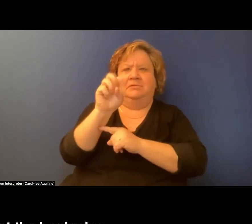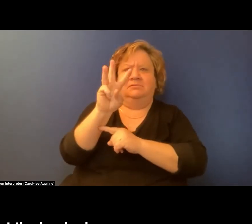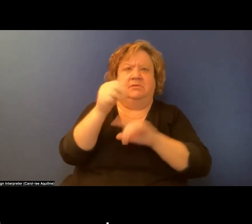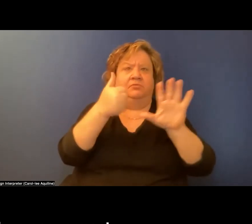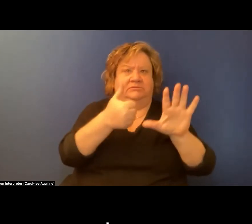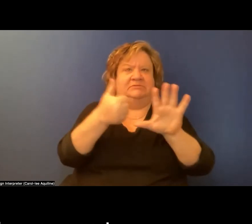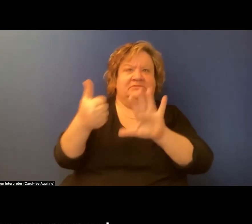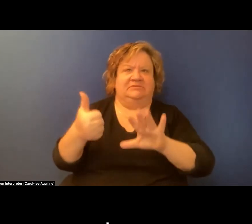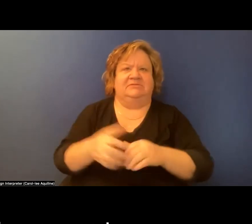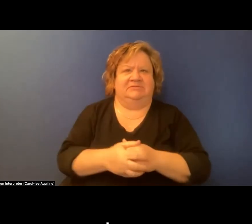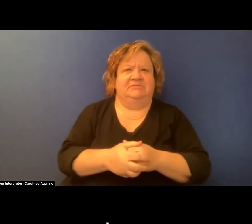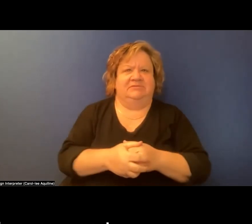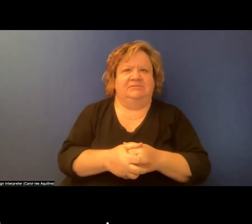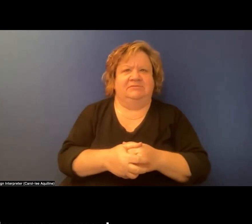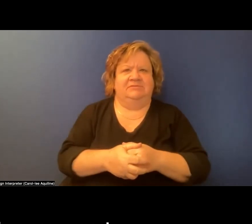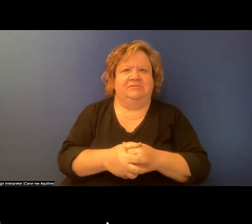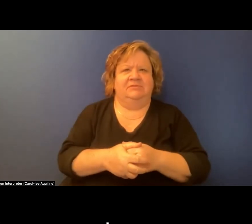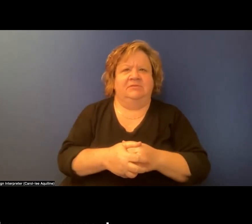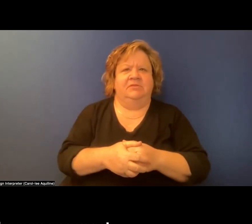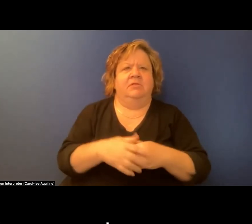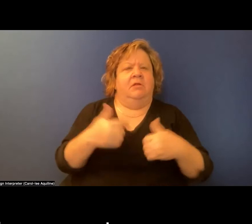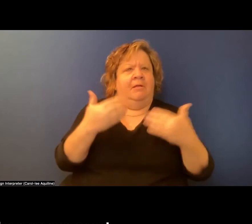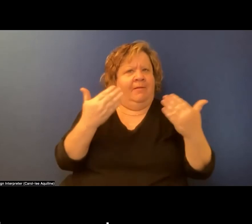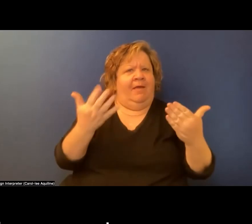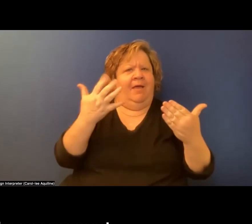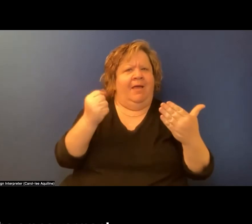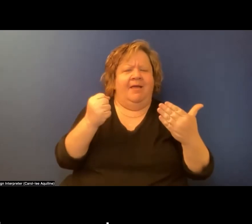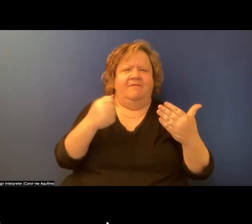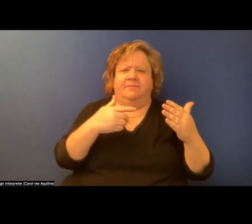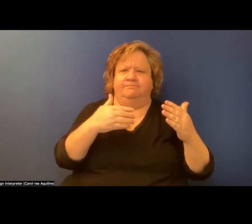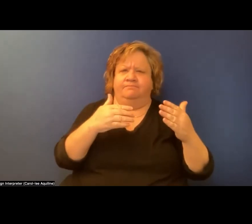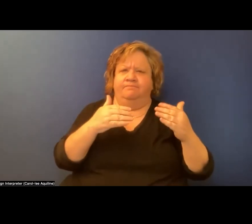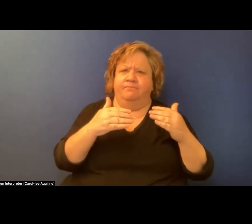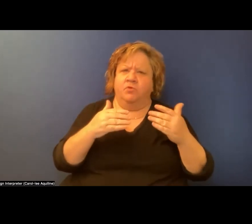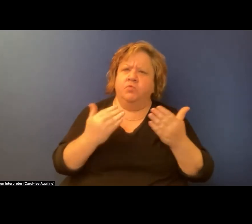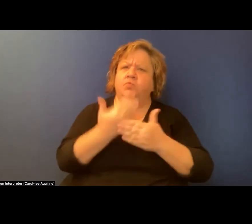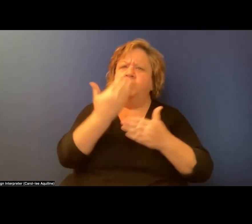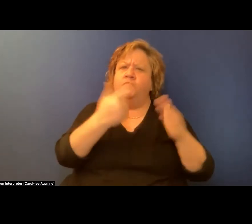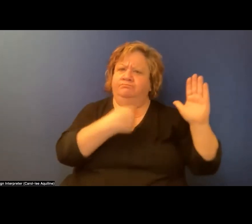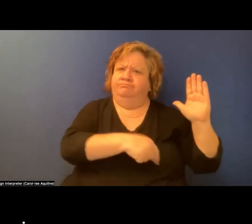firm commitment to gender equality and the empowerment of women and girls in all their diversity.